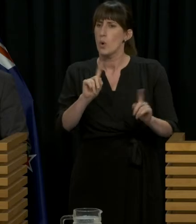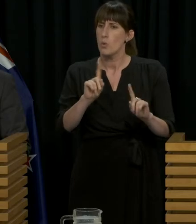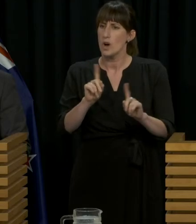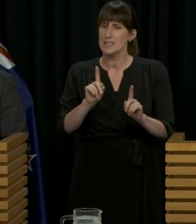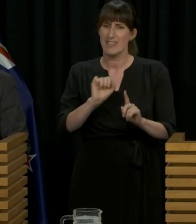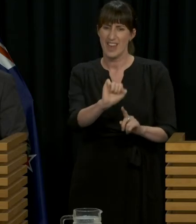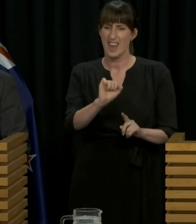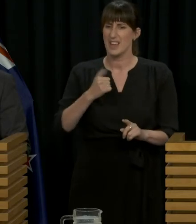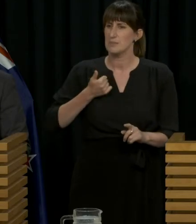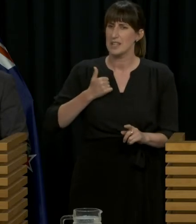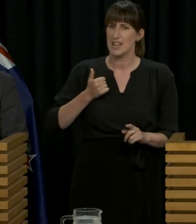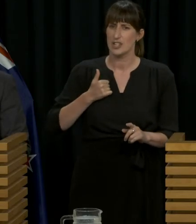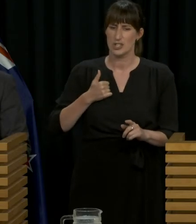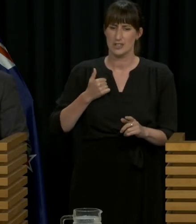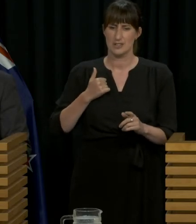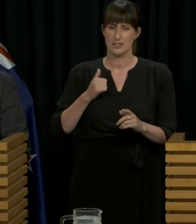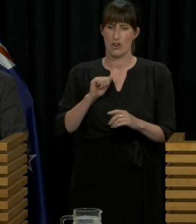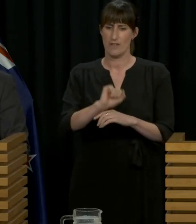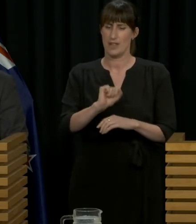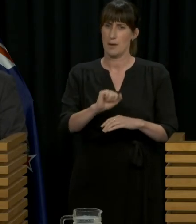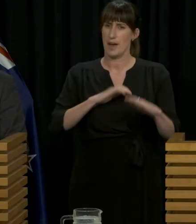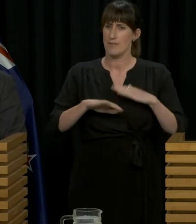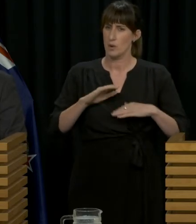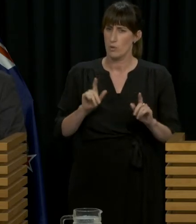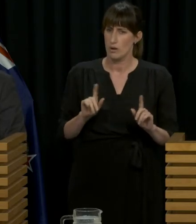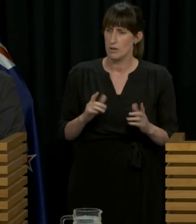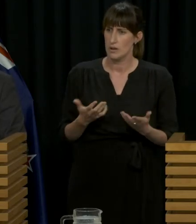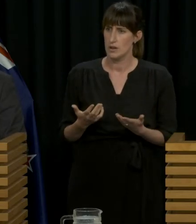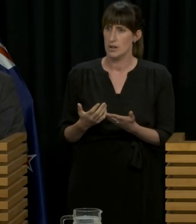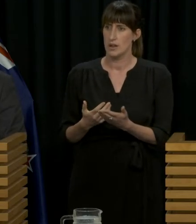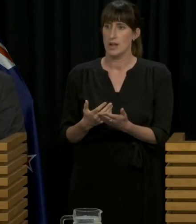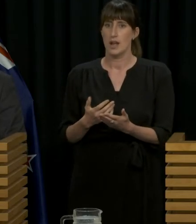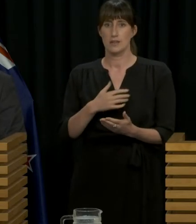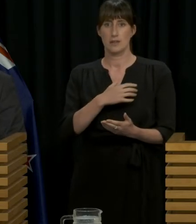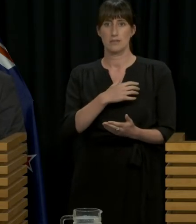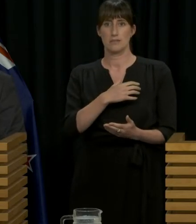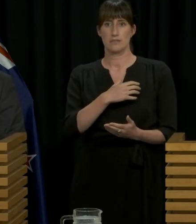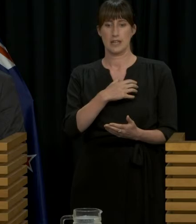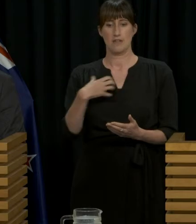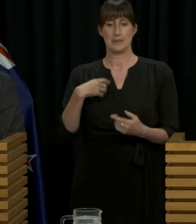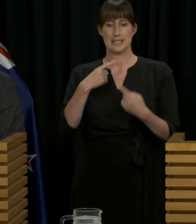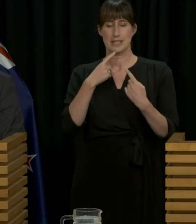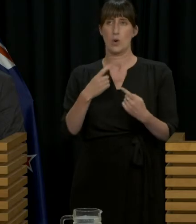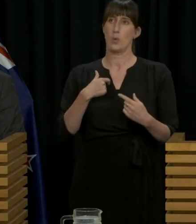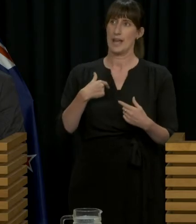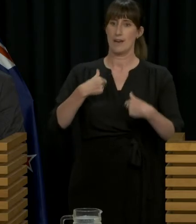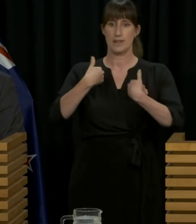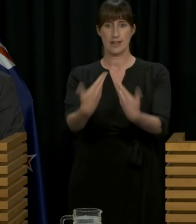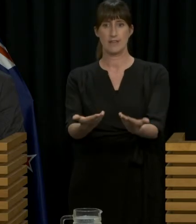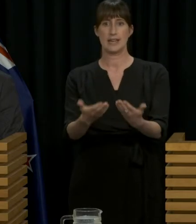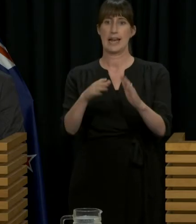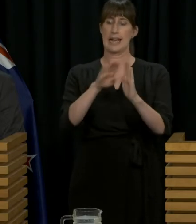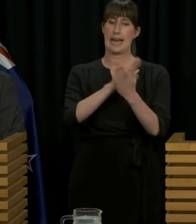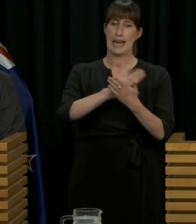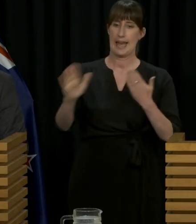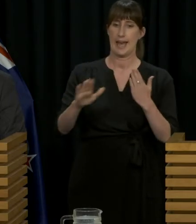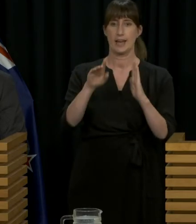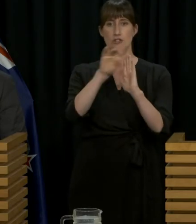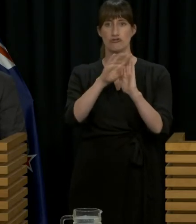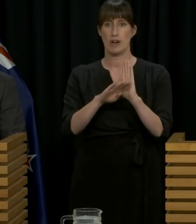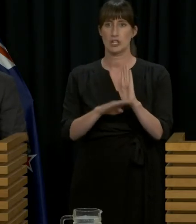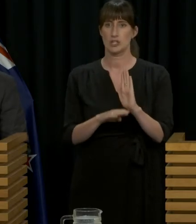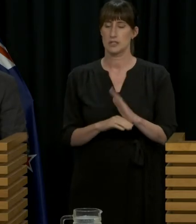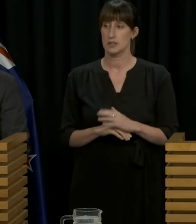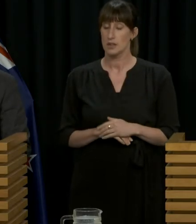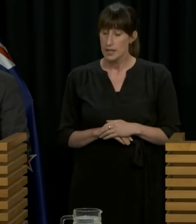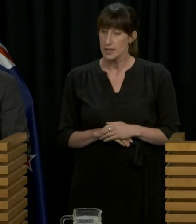The Prime Minister said that the government was giving them very clear instructions as to what they were supposed to be doing. Just curious about what those instructions are. They are. They get